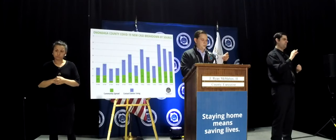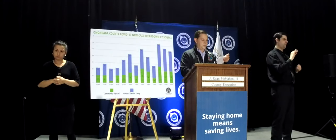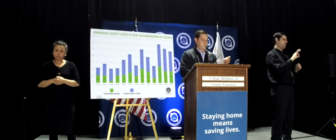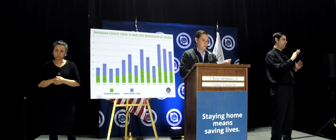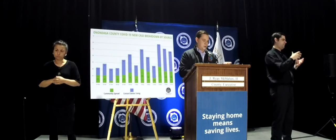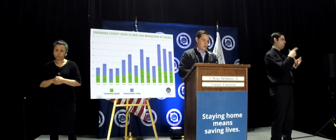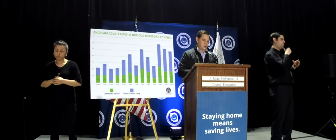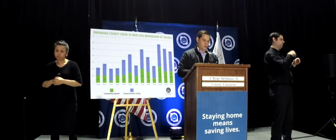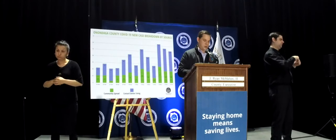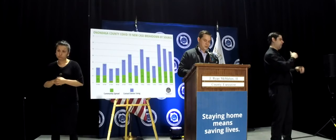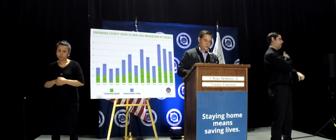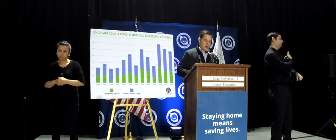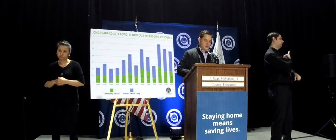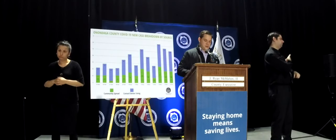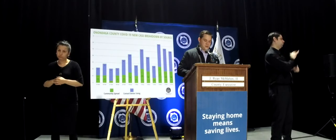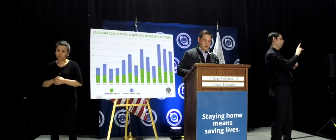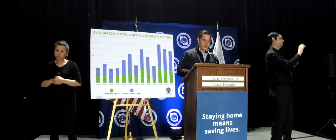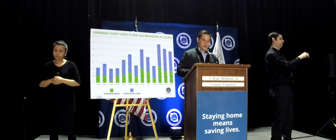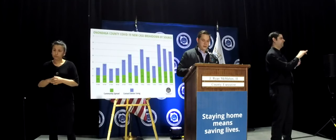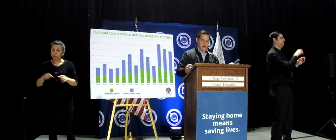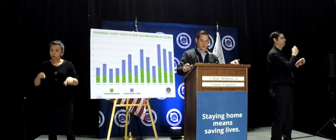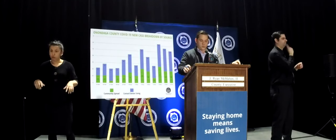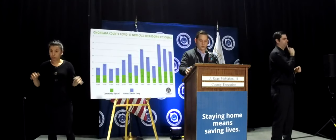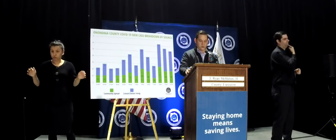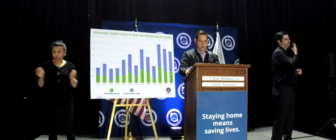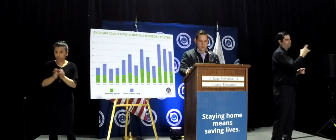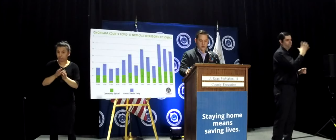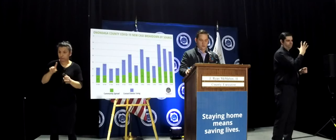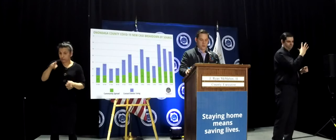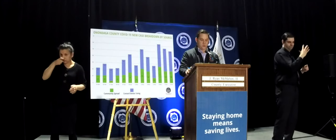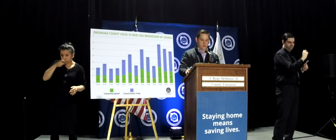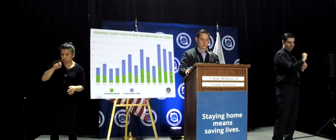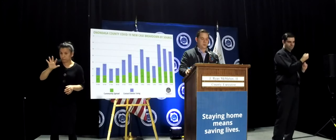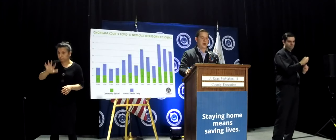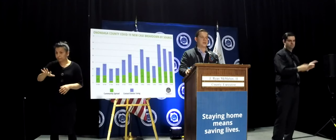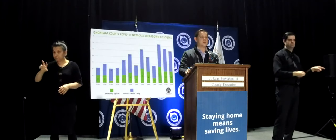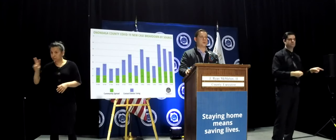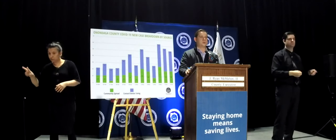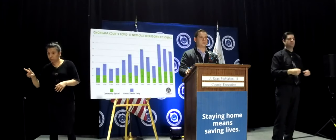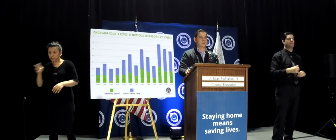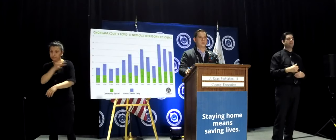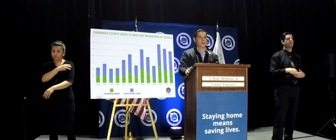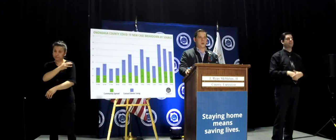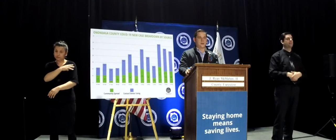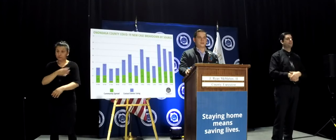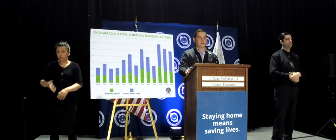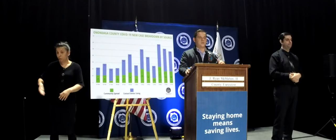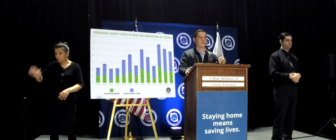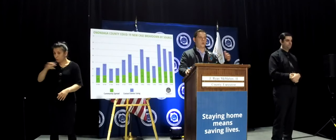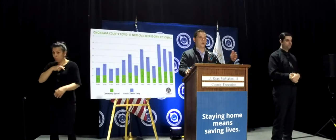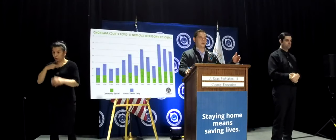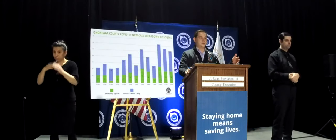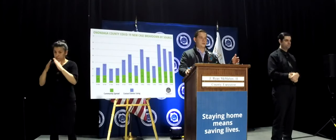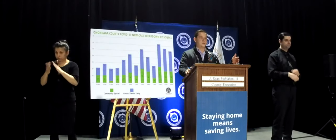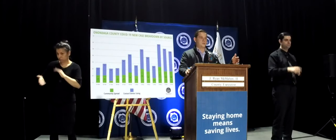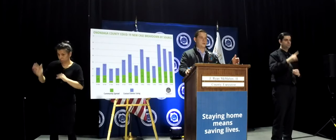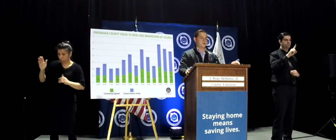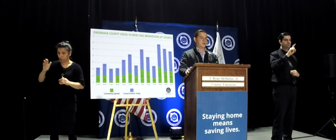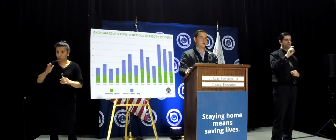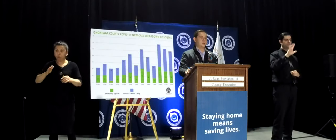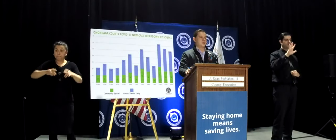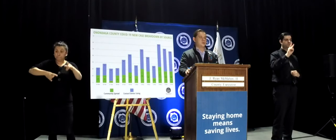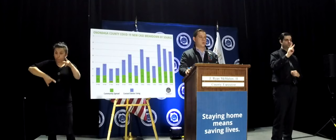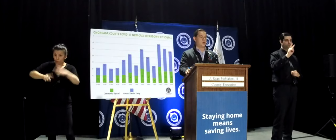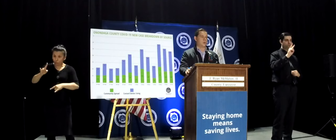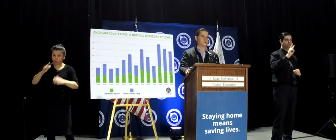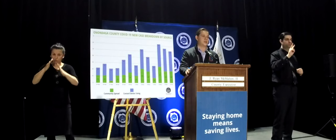152 people throughout this process have gone into the hospital and have been released from the hospital. That's up 4 from